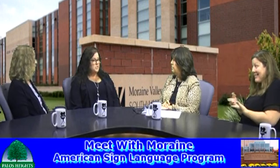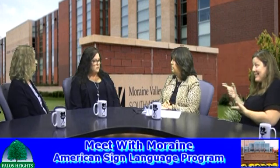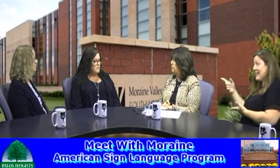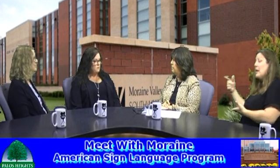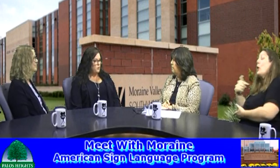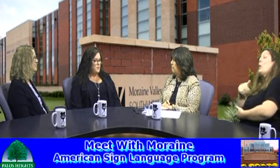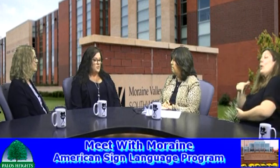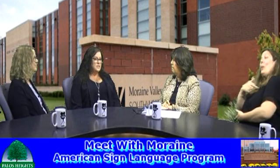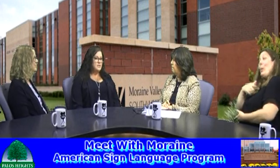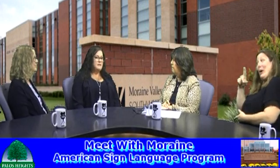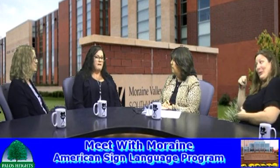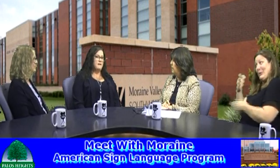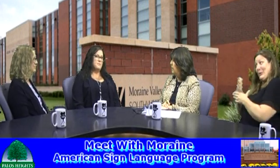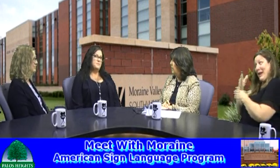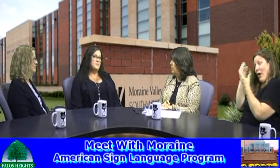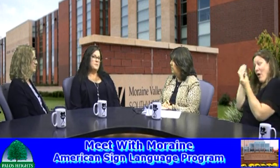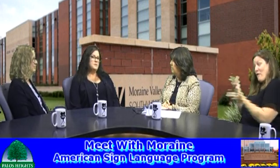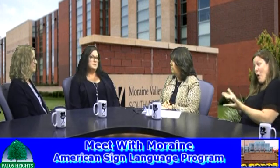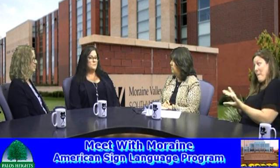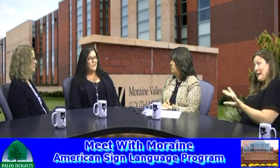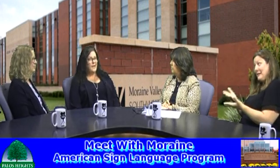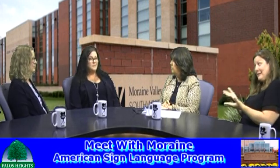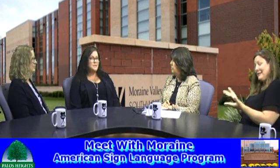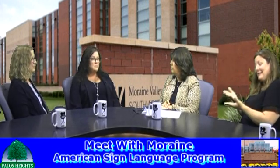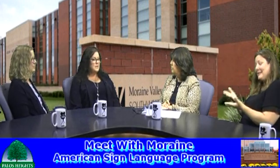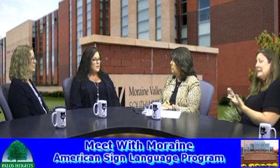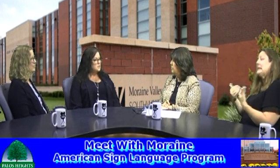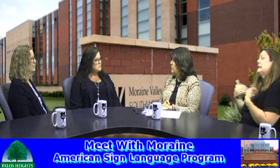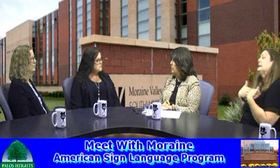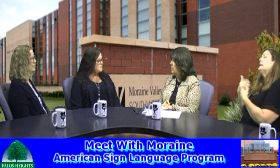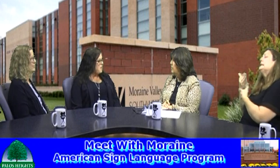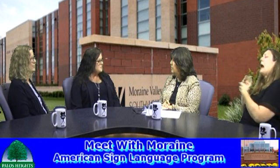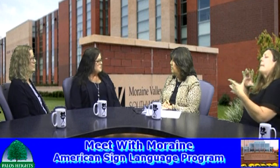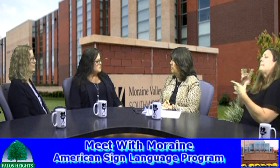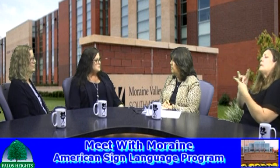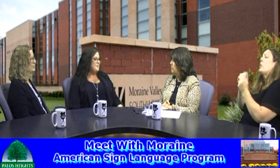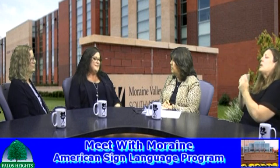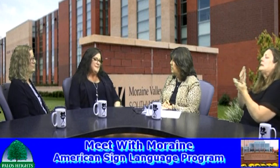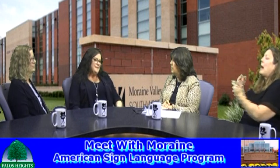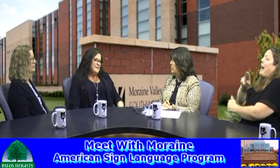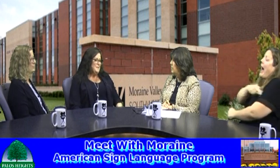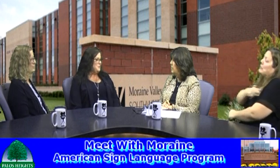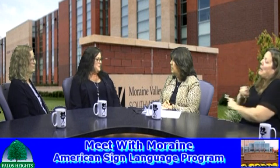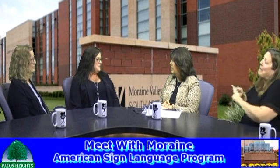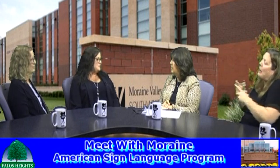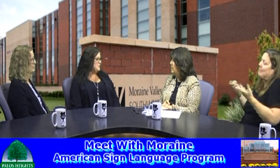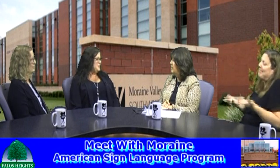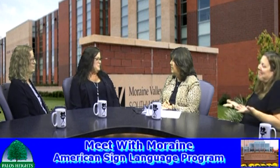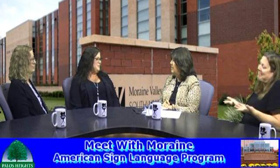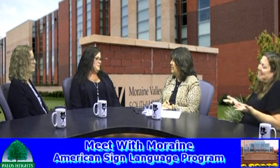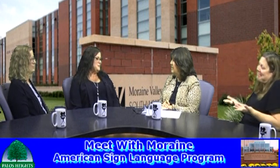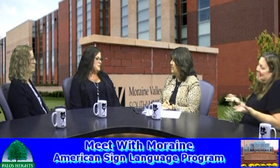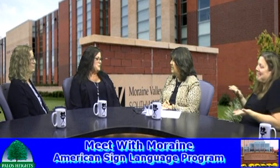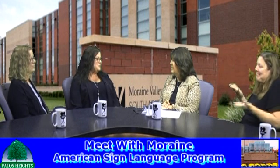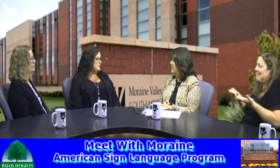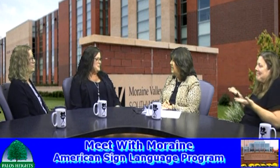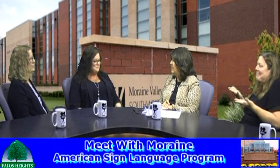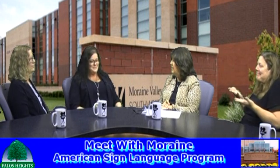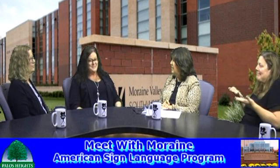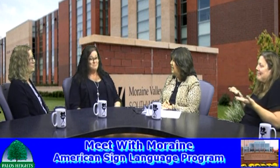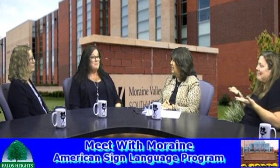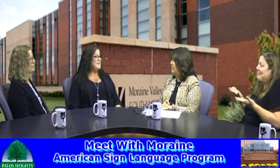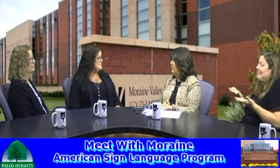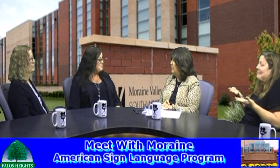do share the information. We have some connections with some hospitals, but it's really, there's a lot